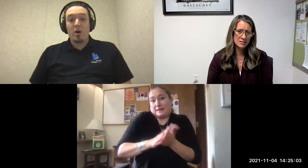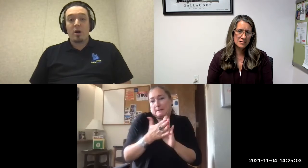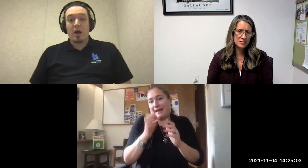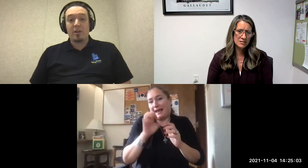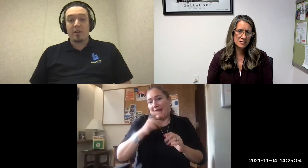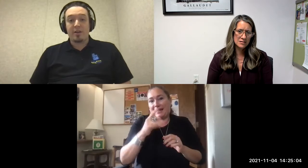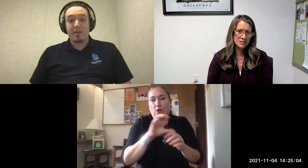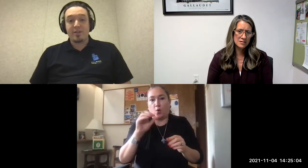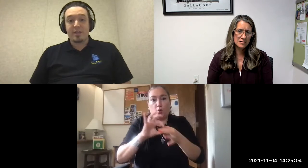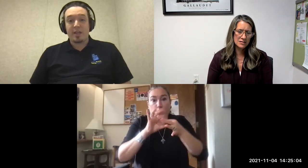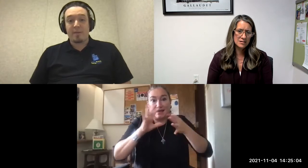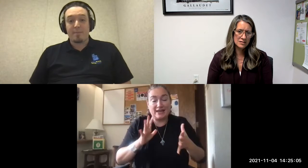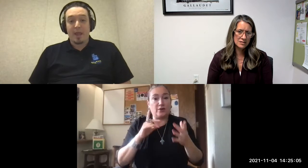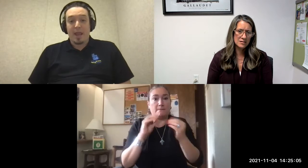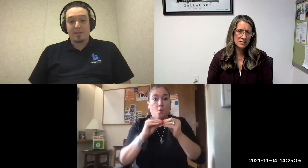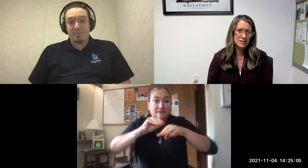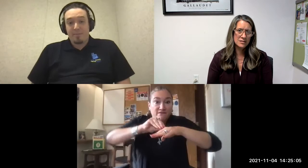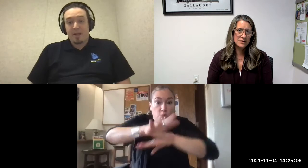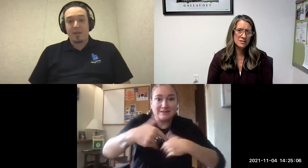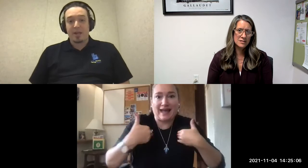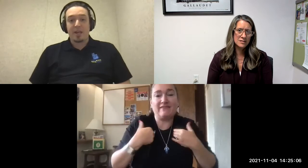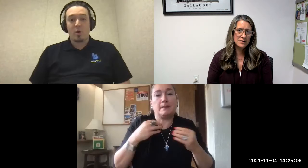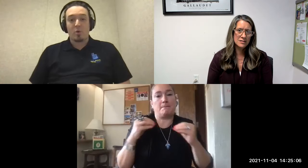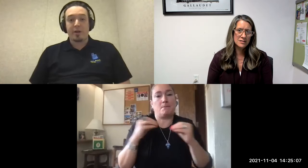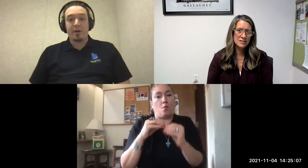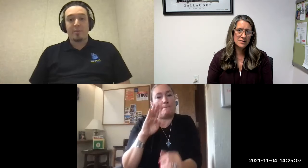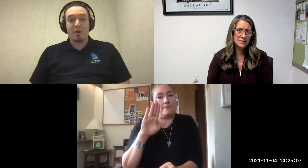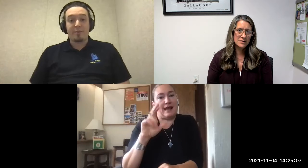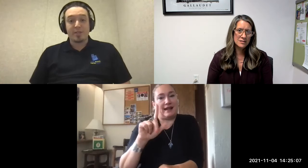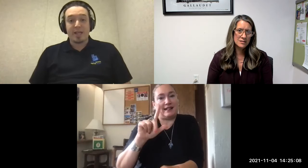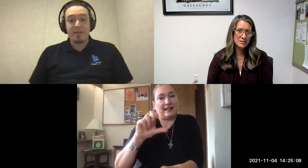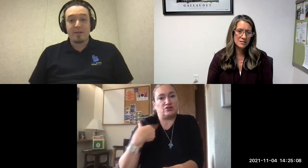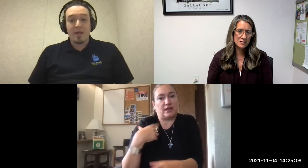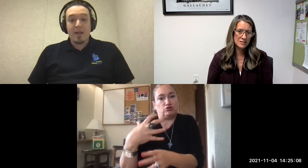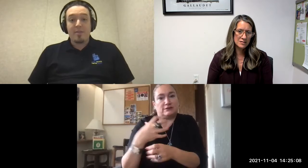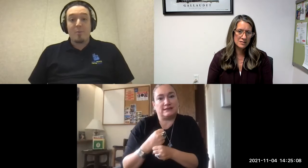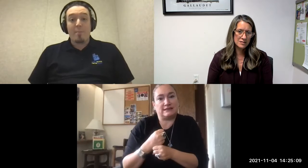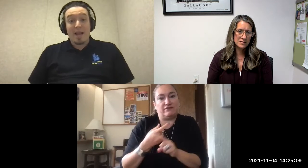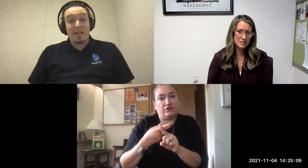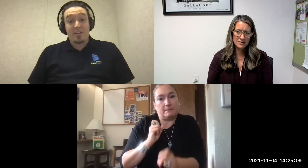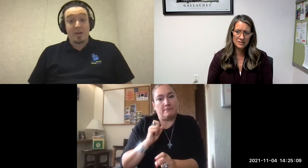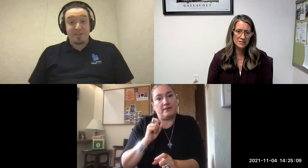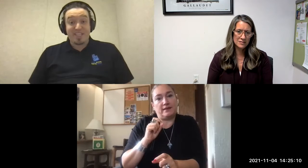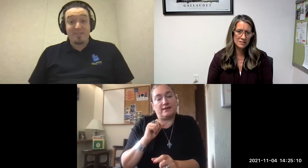more I look into this, and as in becoming an EDI co-coordinator, the more influence I have, the more backlash I'm